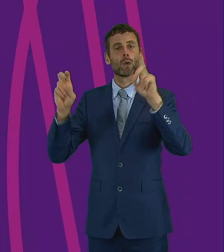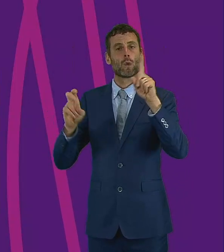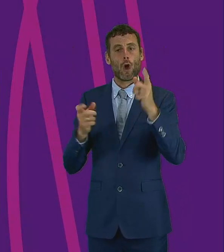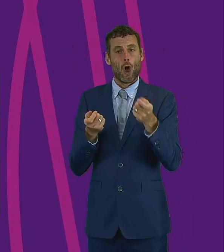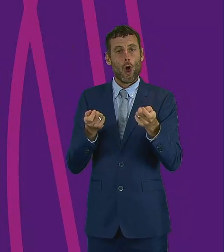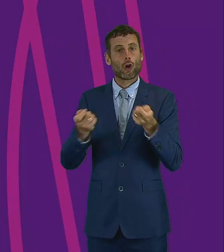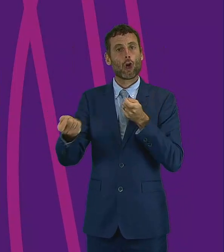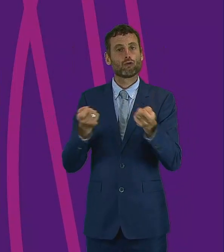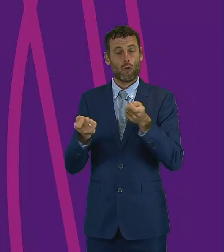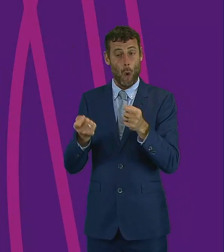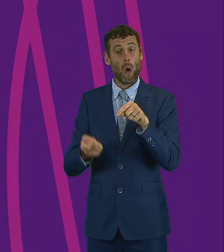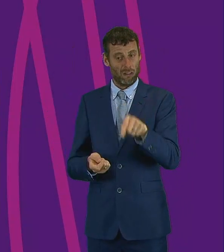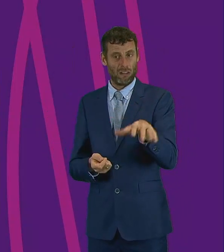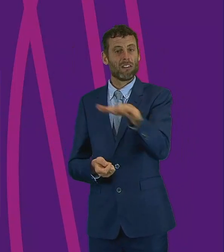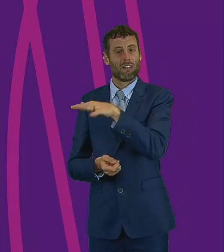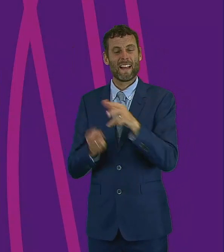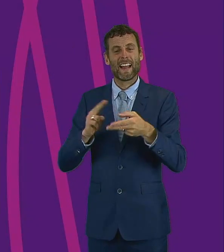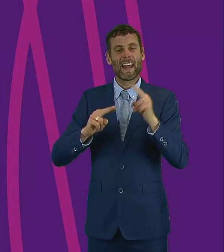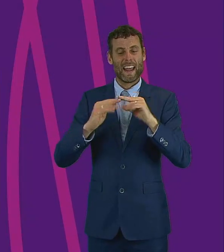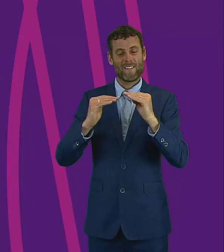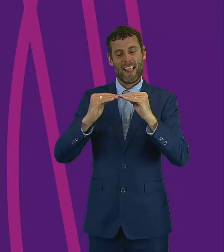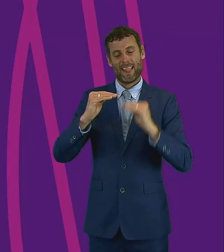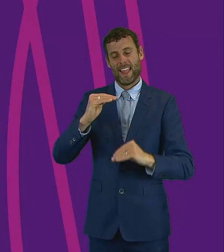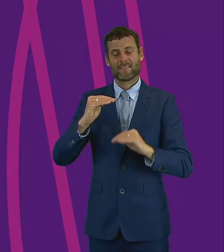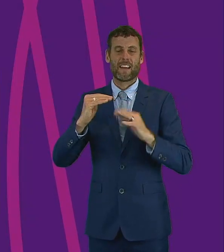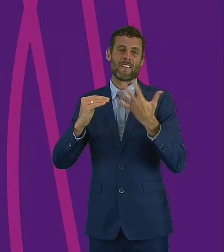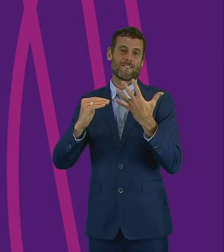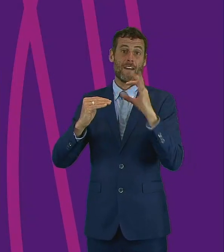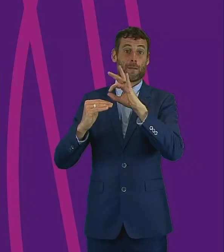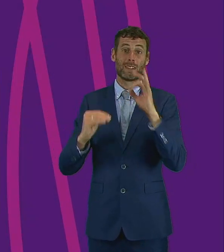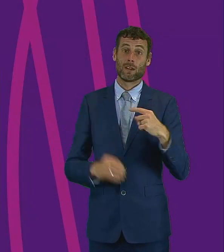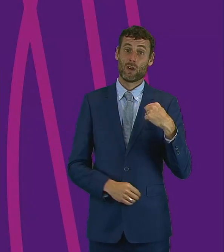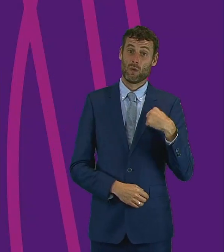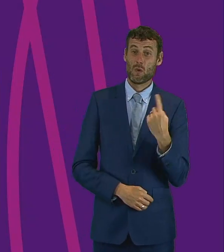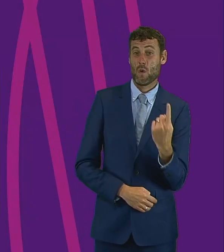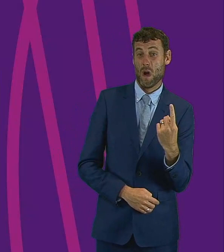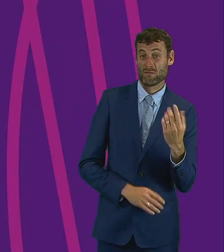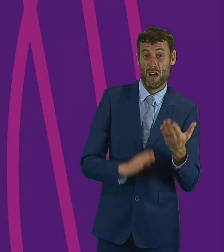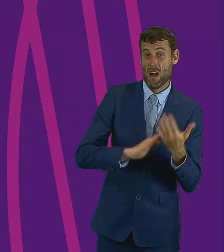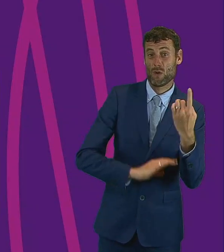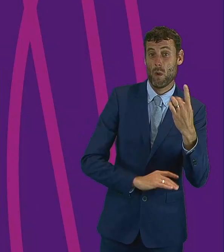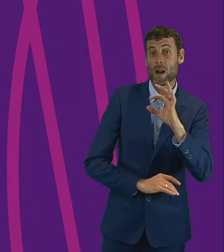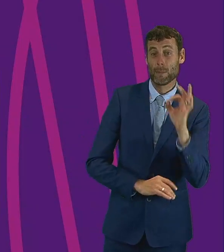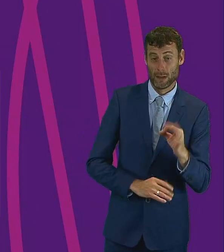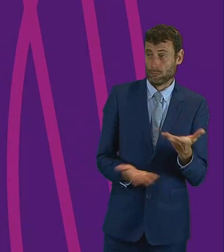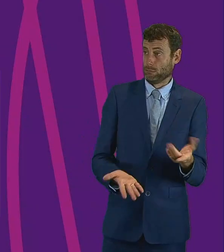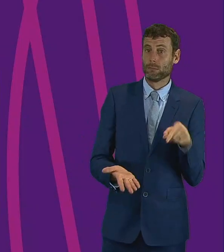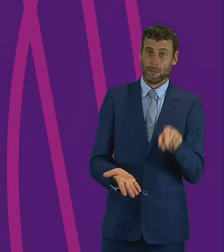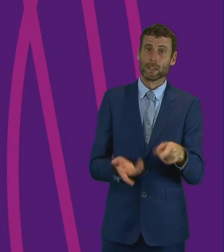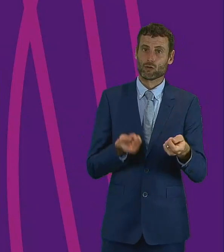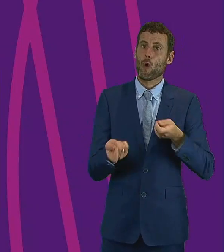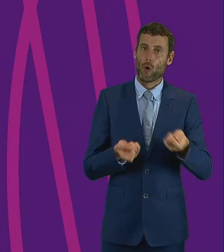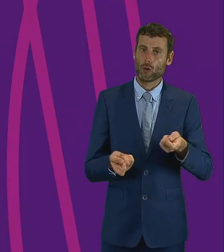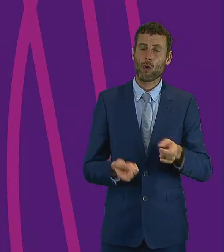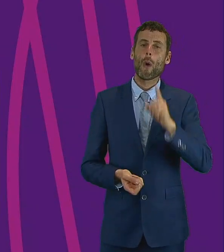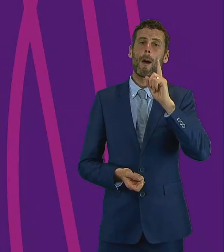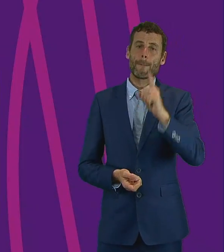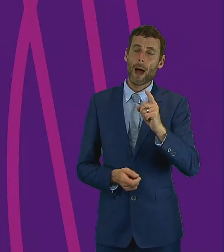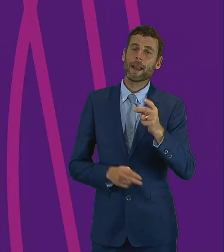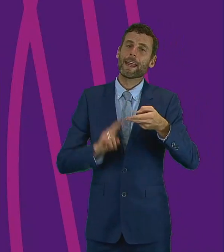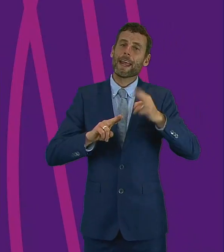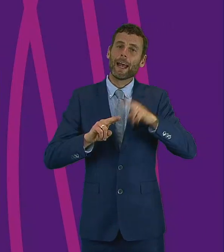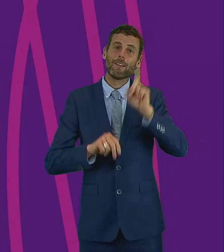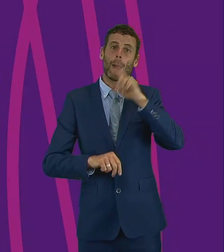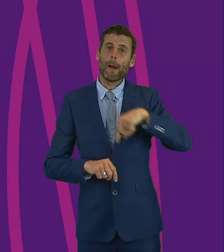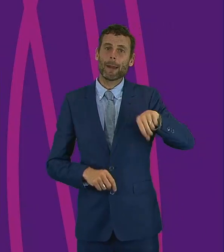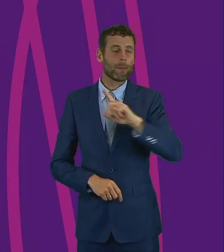all of us have to play our part in keeping this under control, and when we don't stick to the rules, then we will